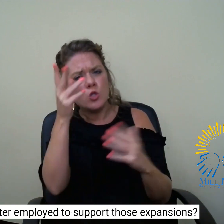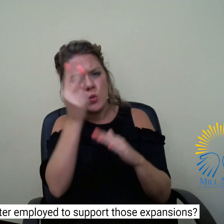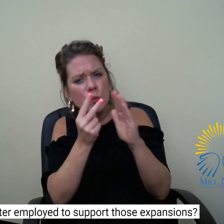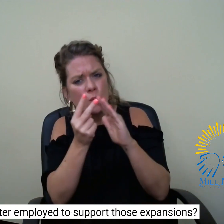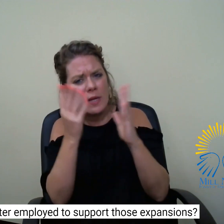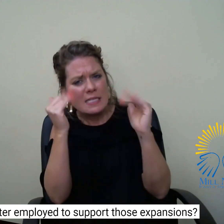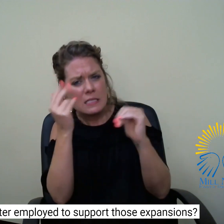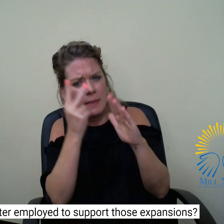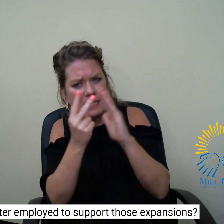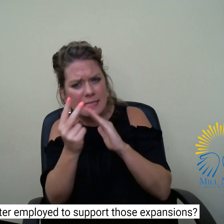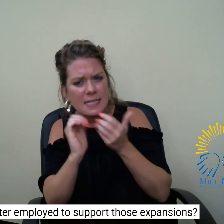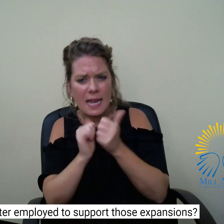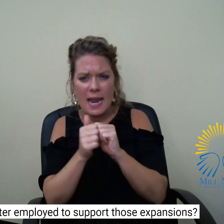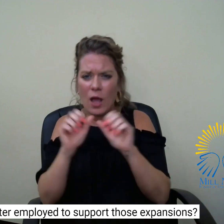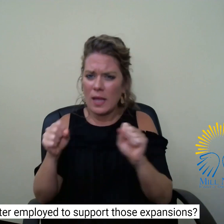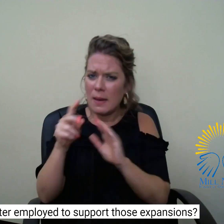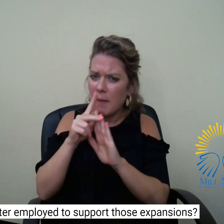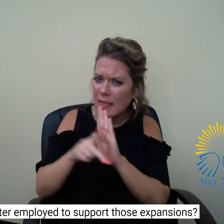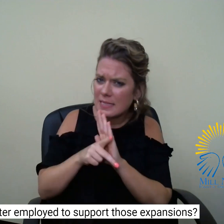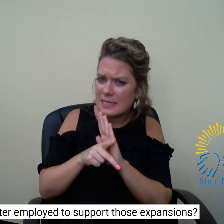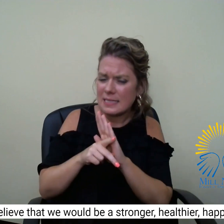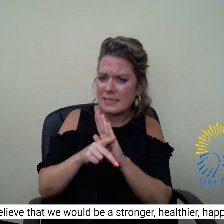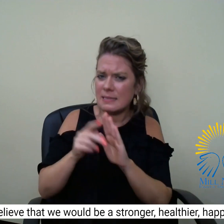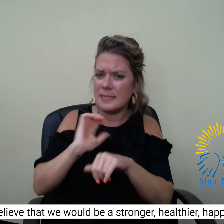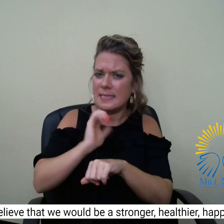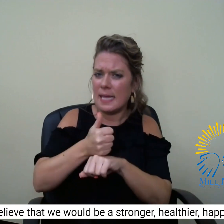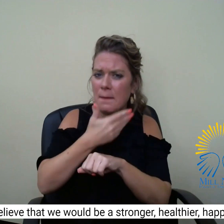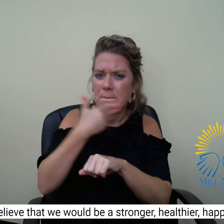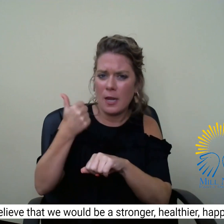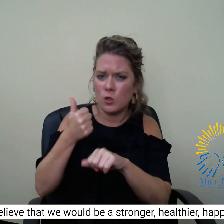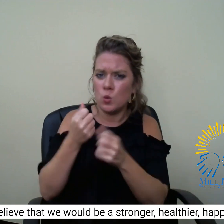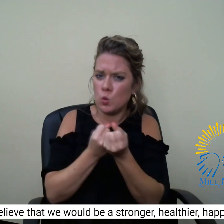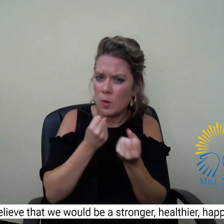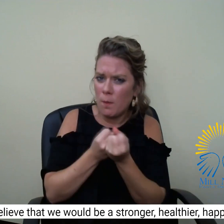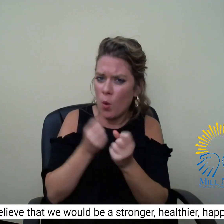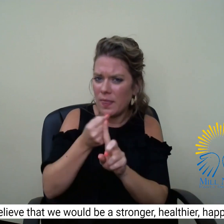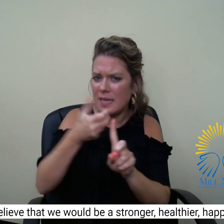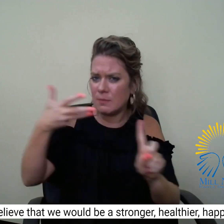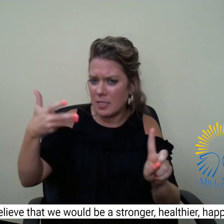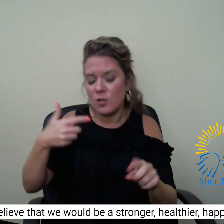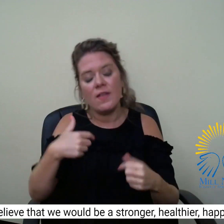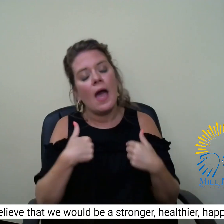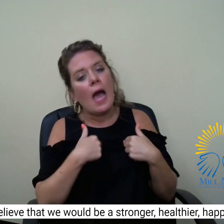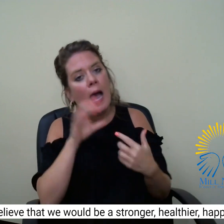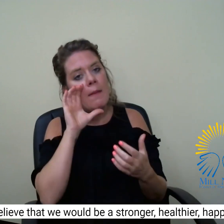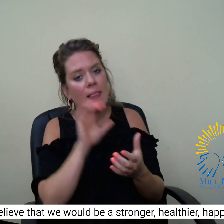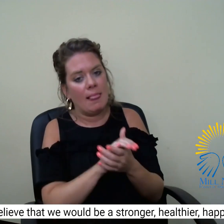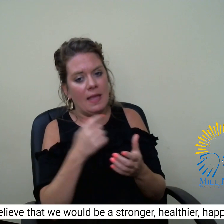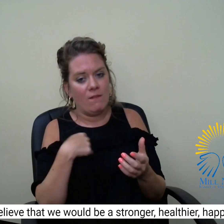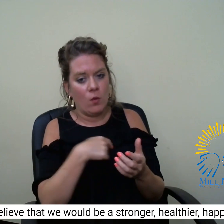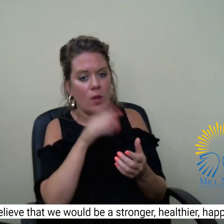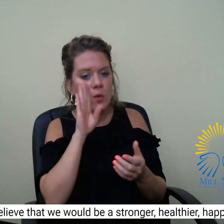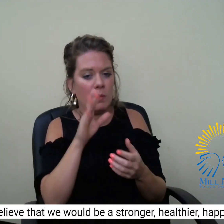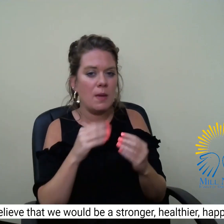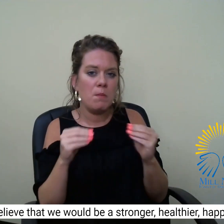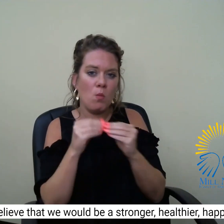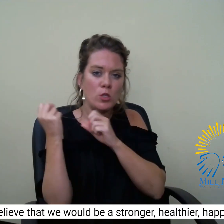be better employed to support those expansions? Well, I fundamentally believe that we would be a stronger, healthier, happier,